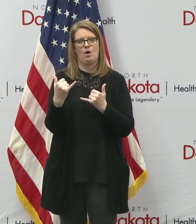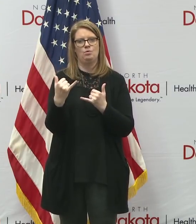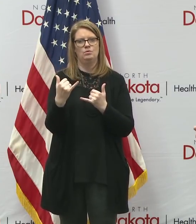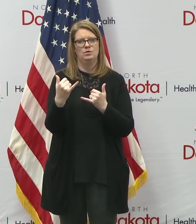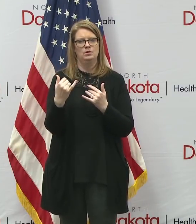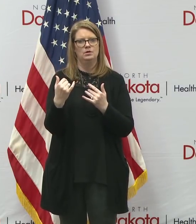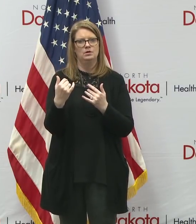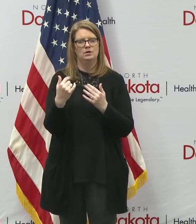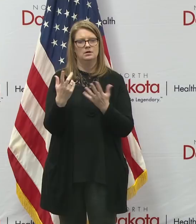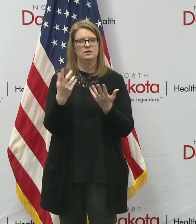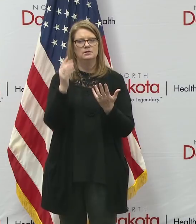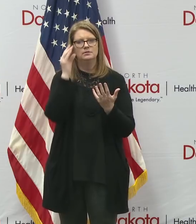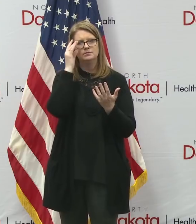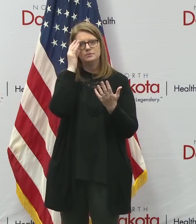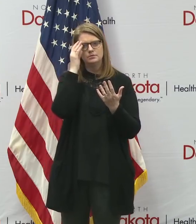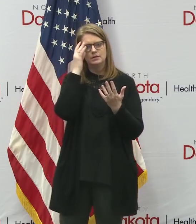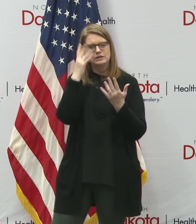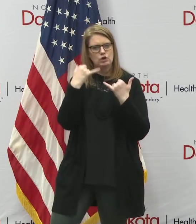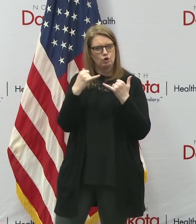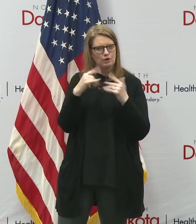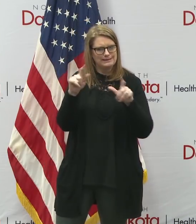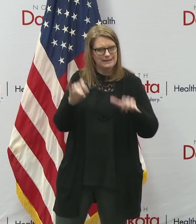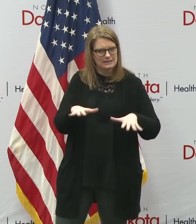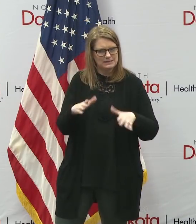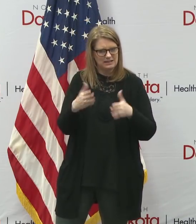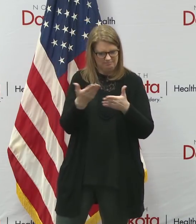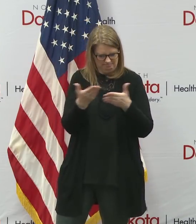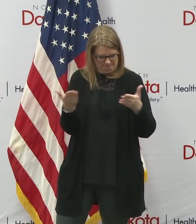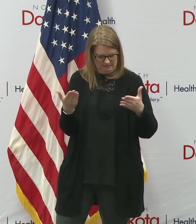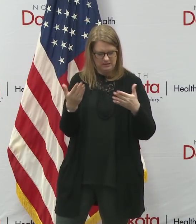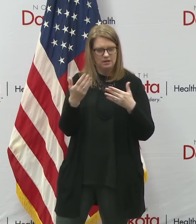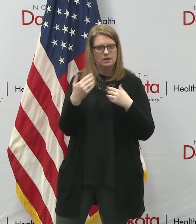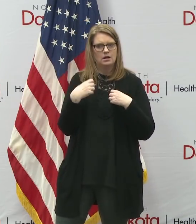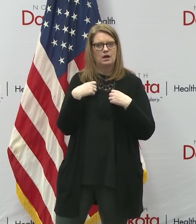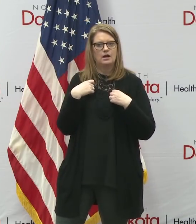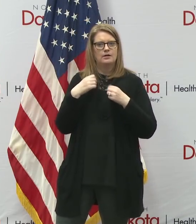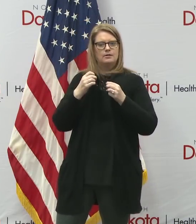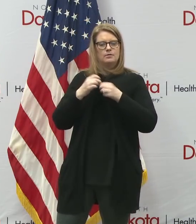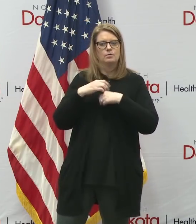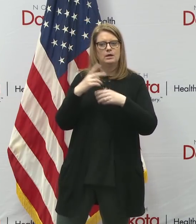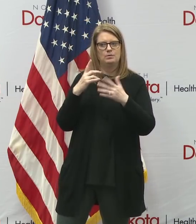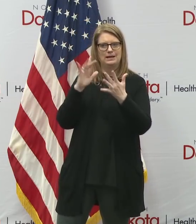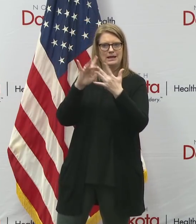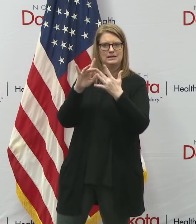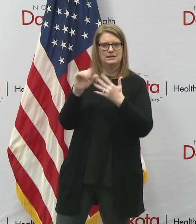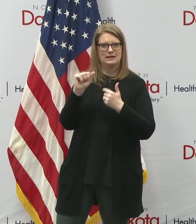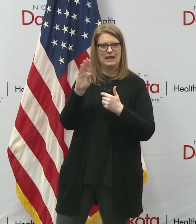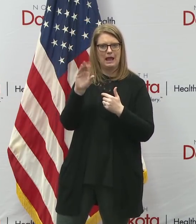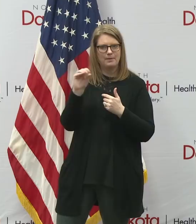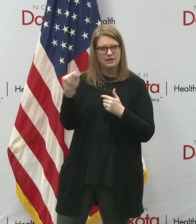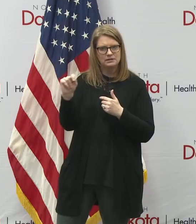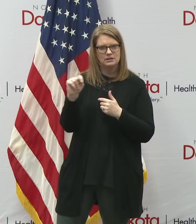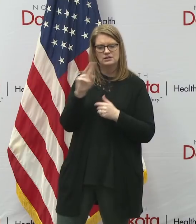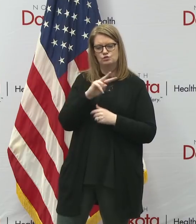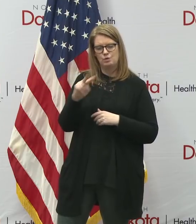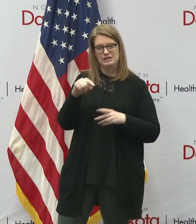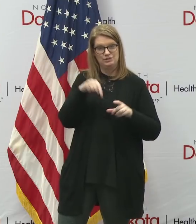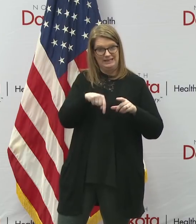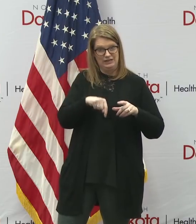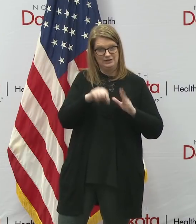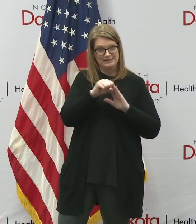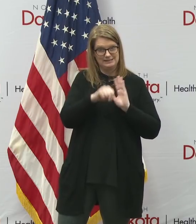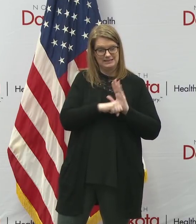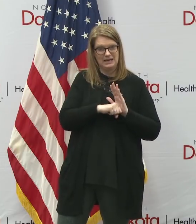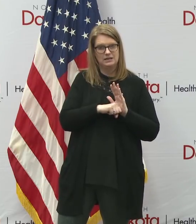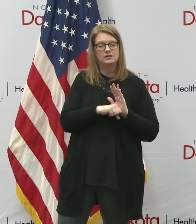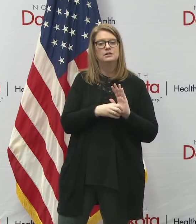is a current testing device that they have. We were in contact with Abbott. There's 22 of those inside the state.